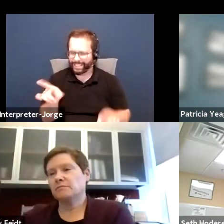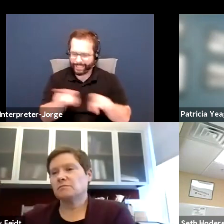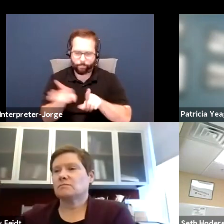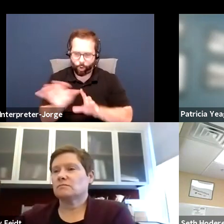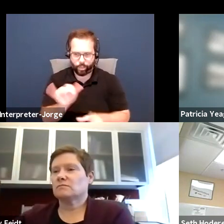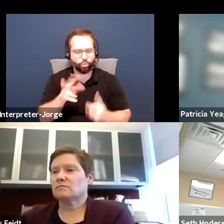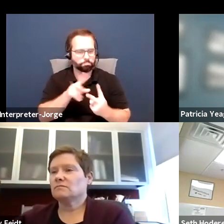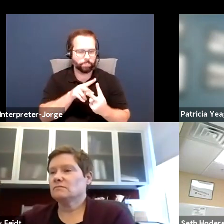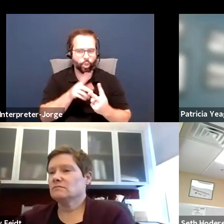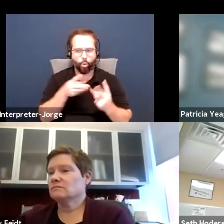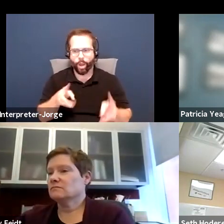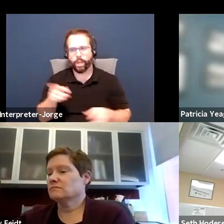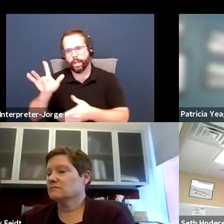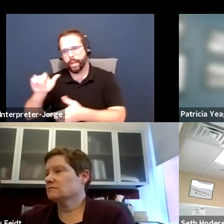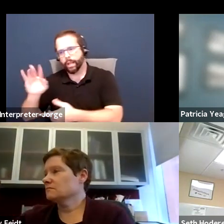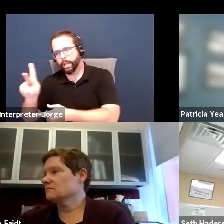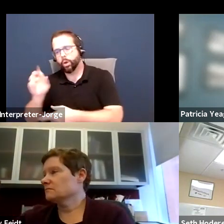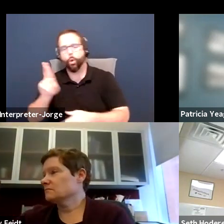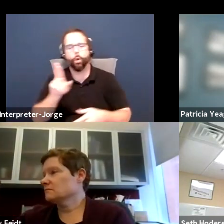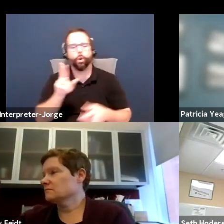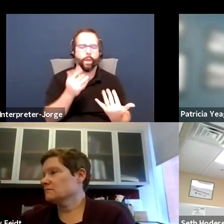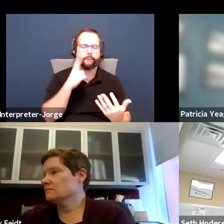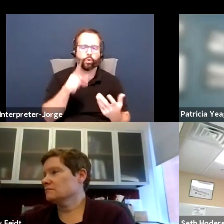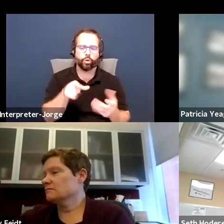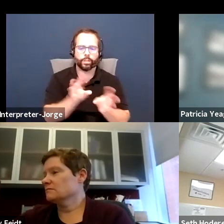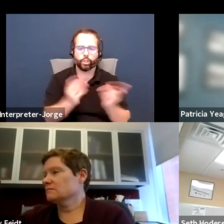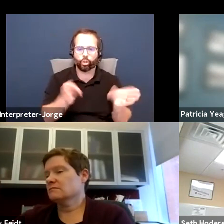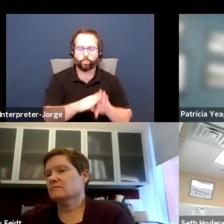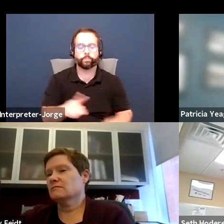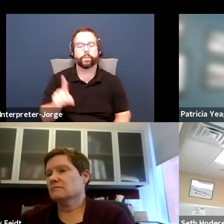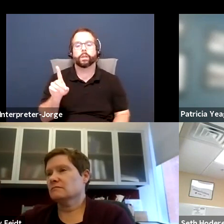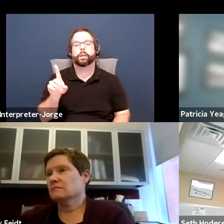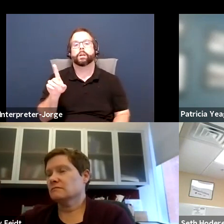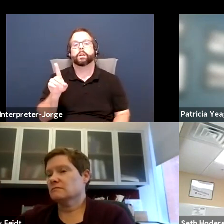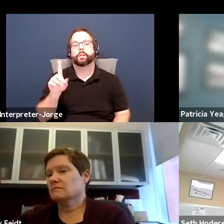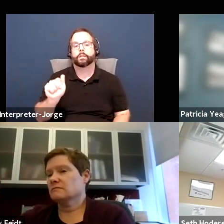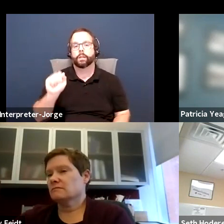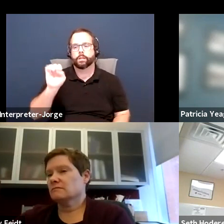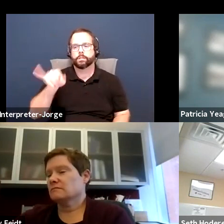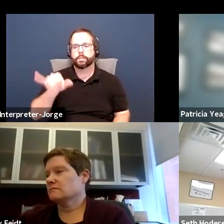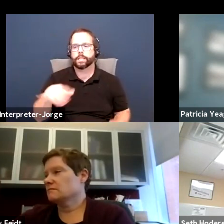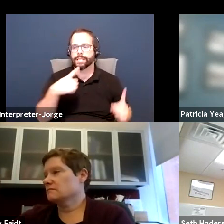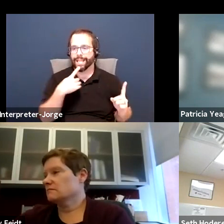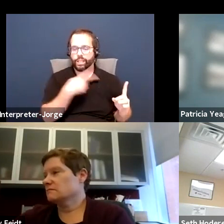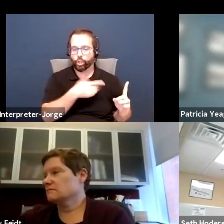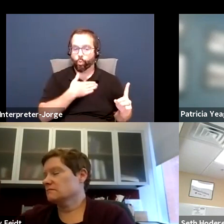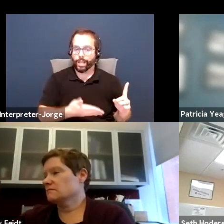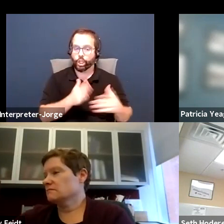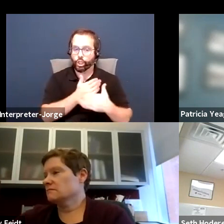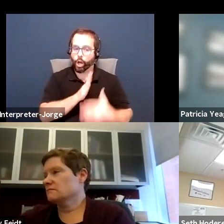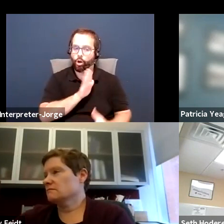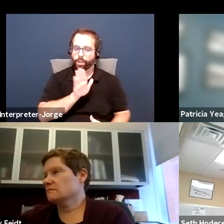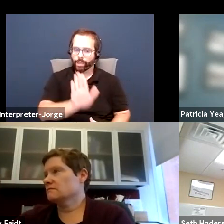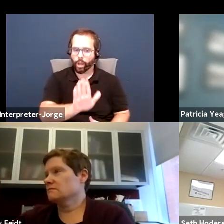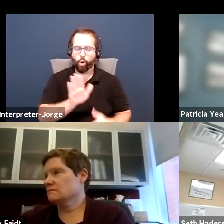it. And awesome. Daisy says that she's willing to share their strategic plan. So we will put that on the